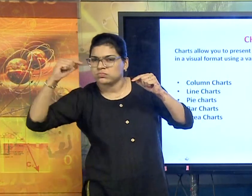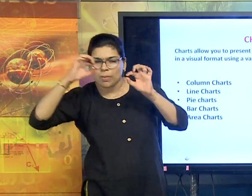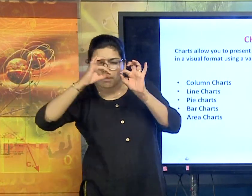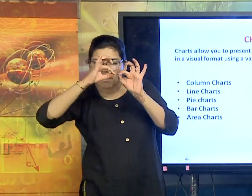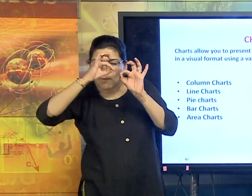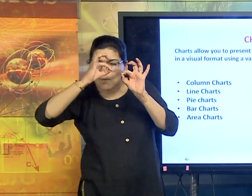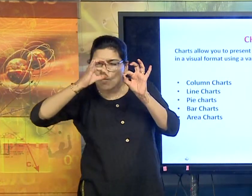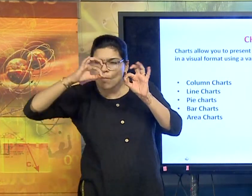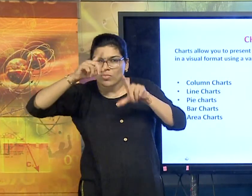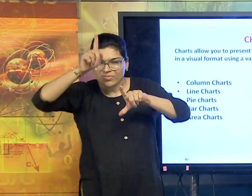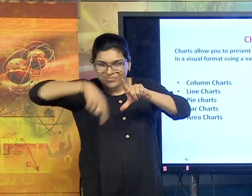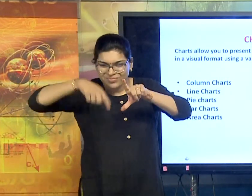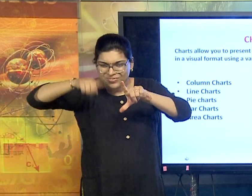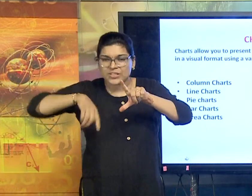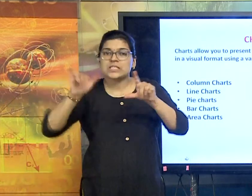See, lines are also